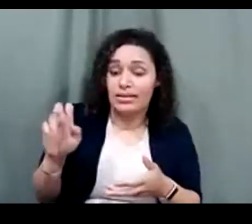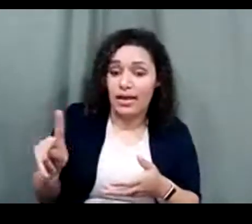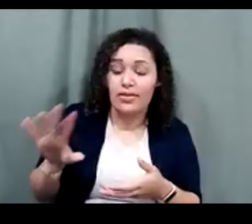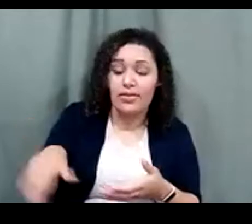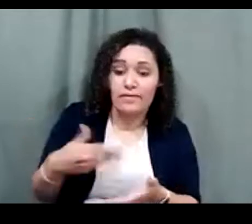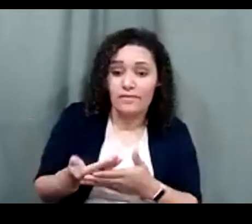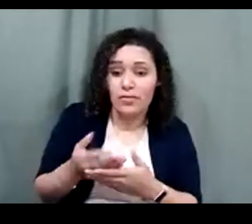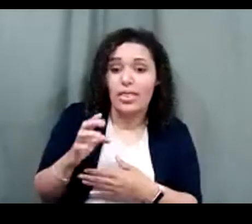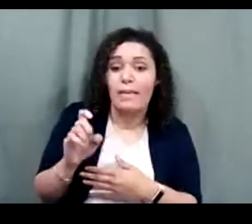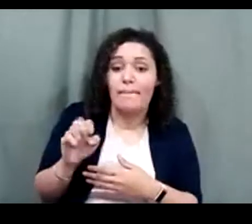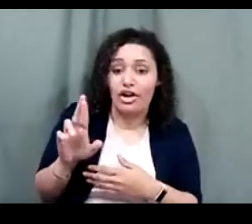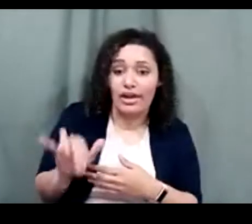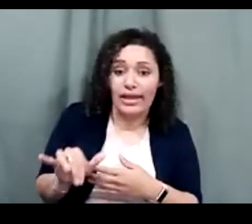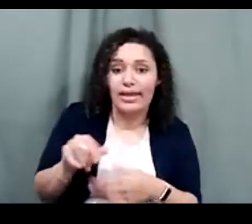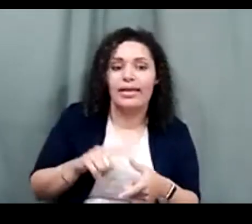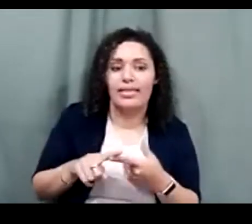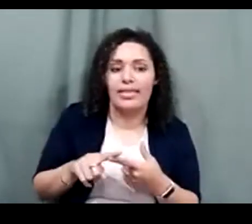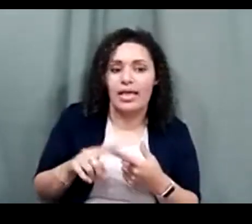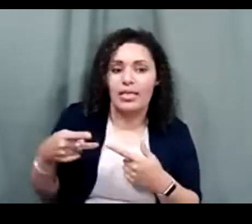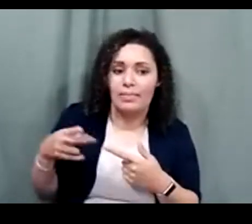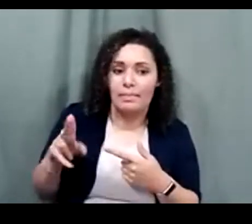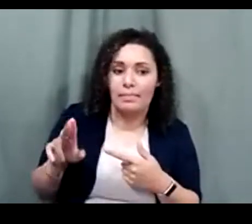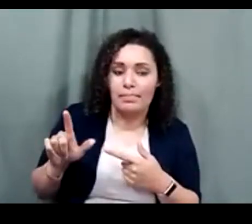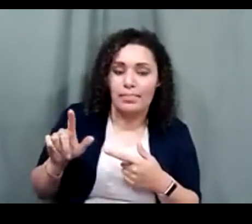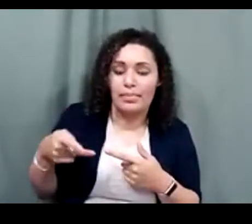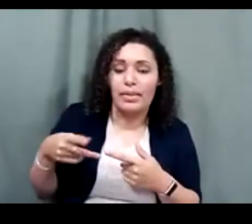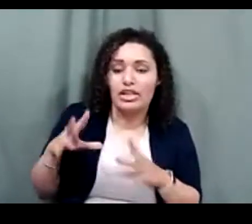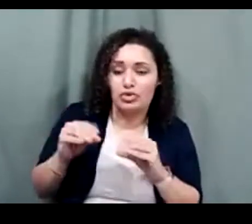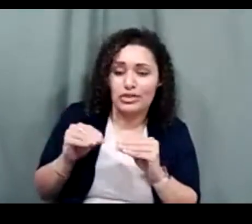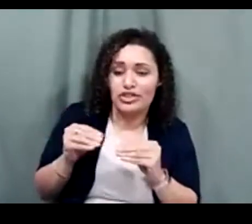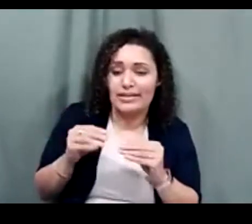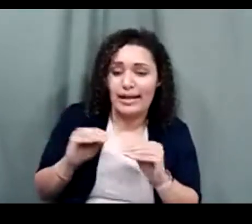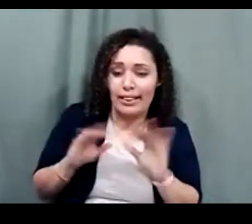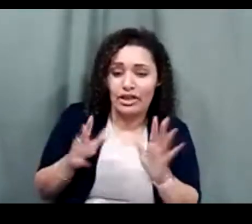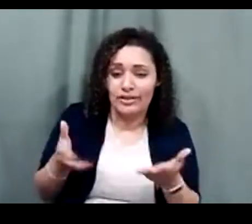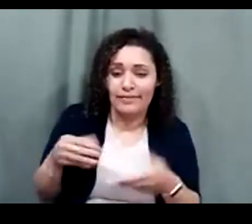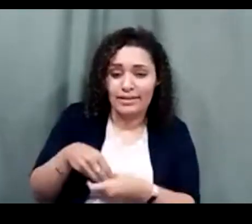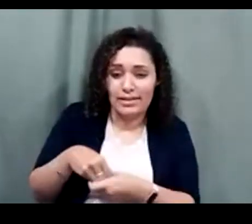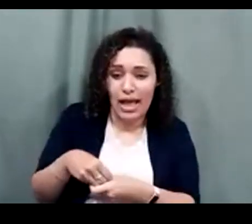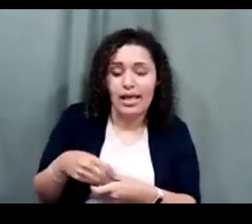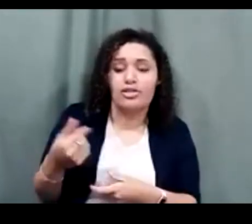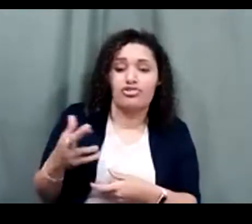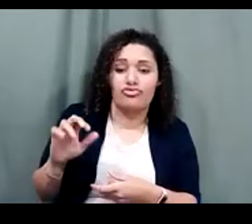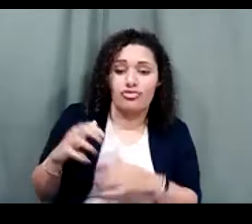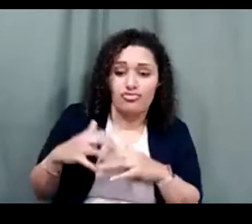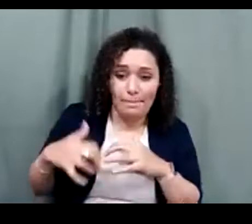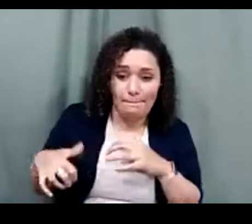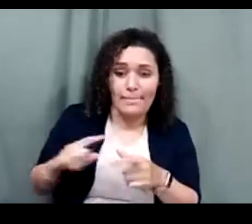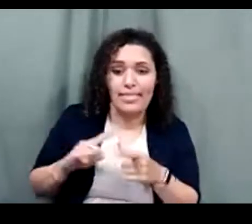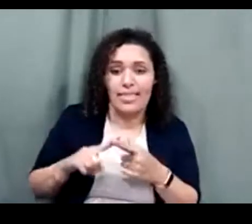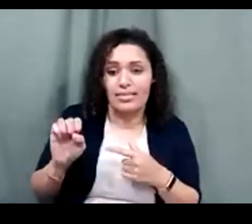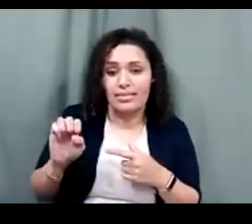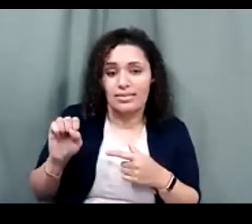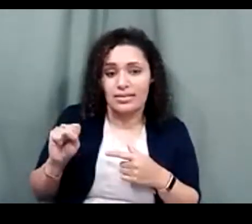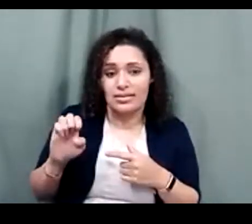it's the pulp, sort of this squishy clear stuff that's in a grape, and the seeds. That's the